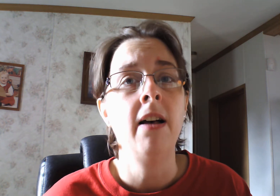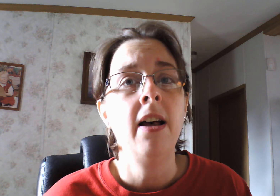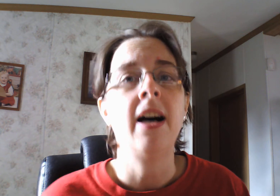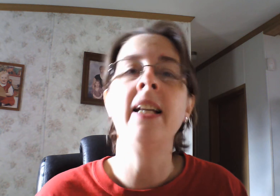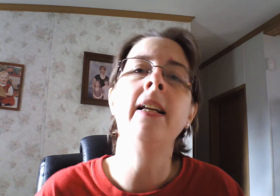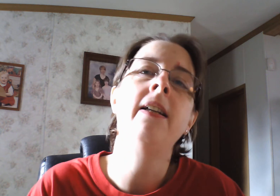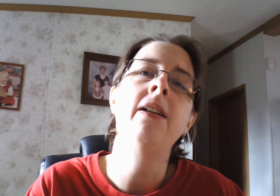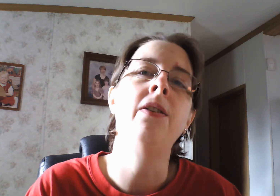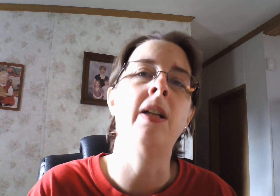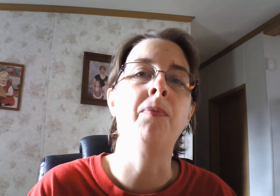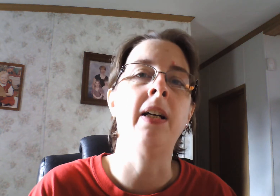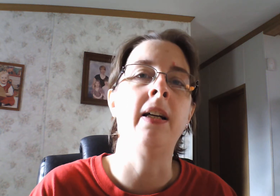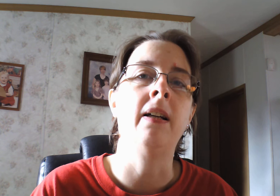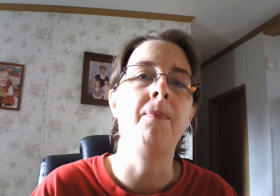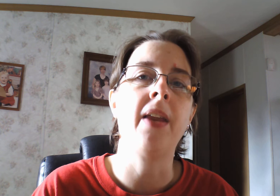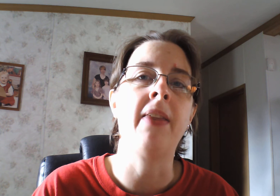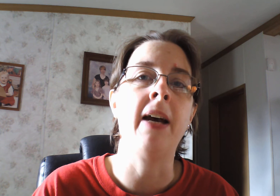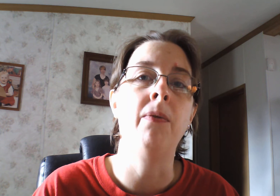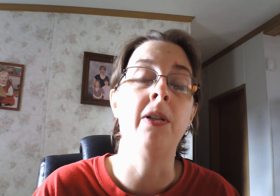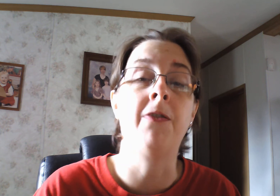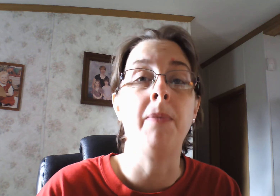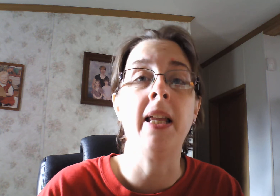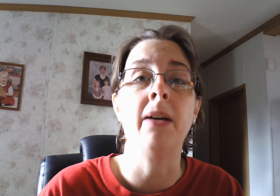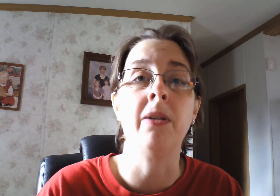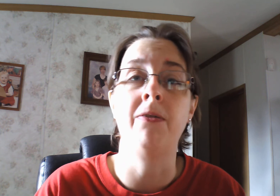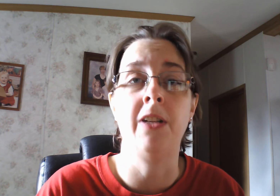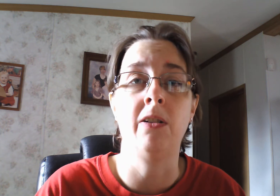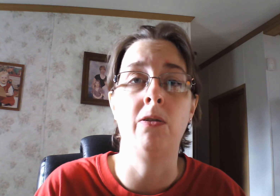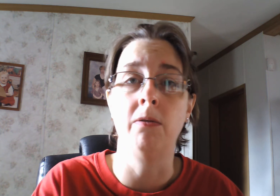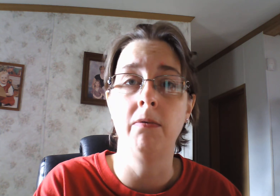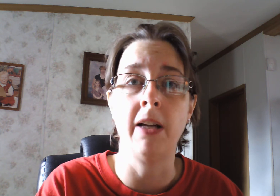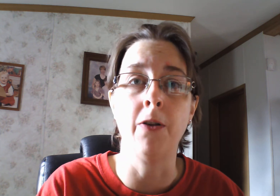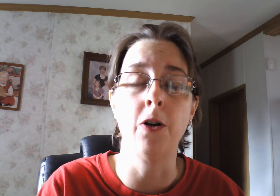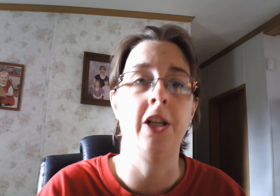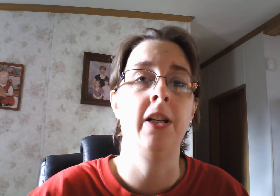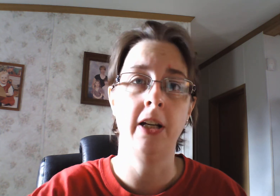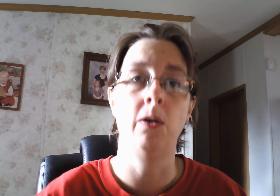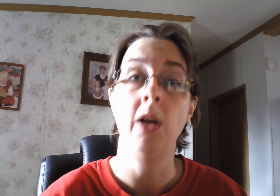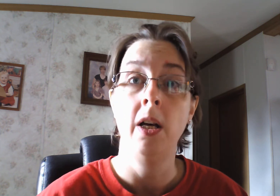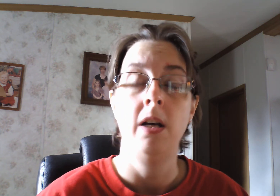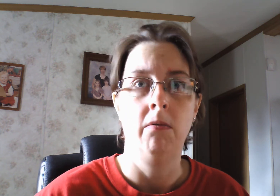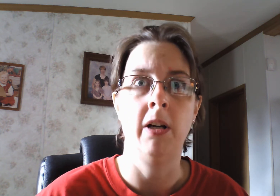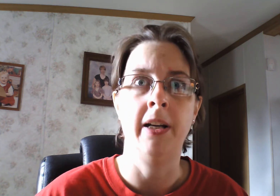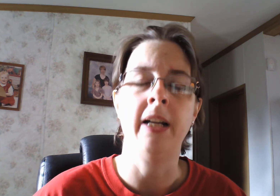I needed to do something that was for me, that was a physical diversion. So, running it